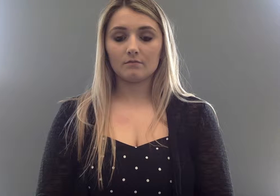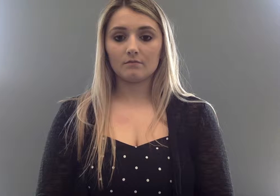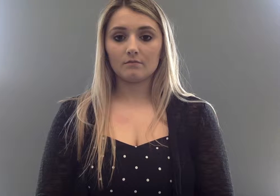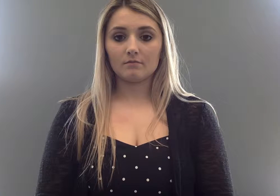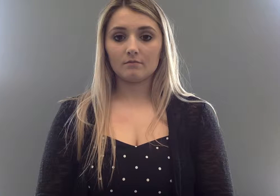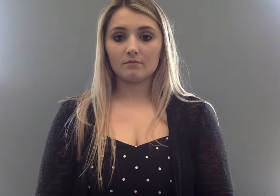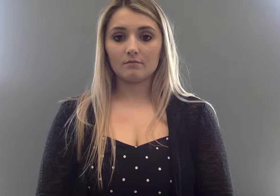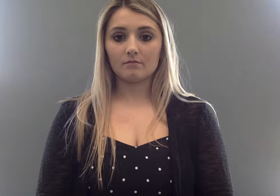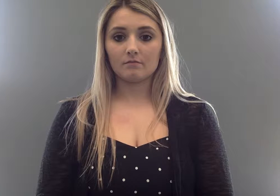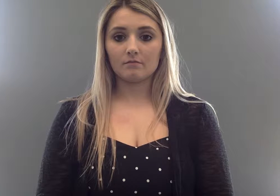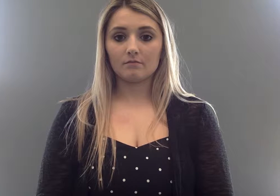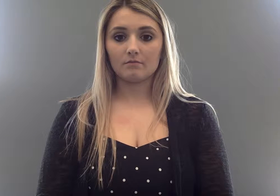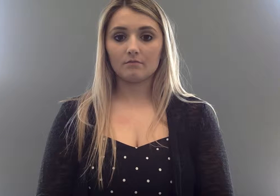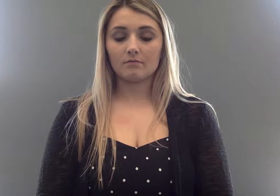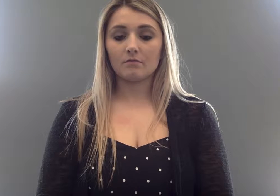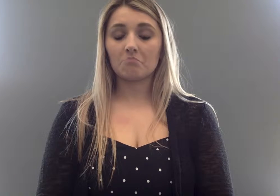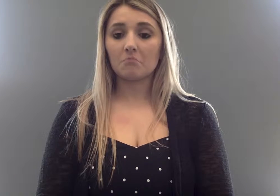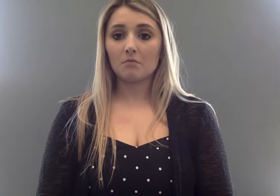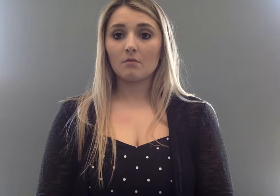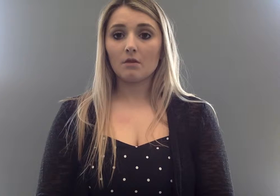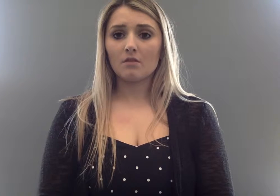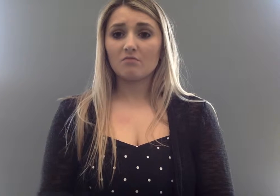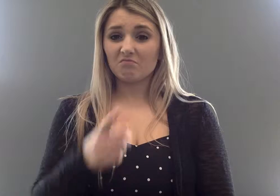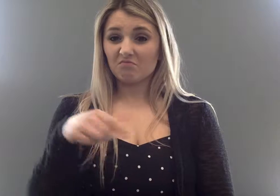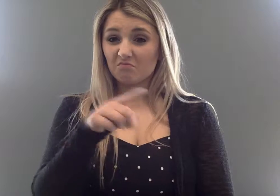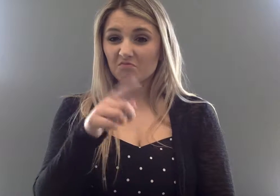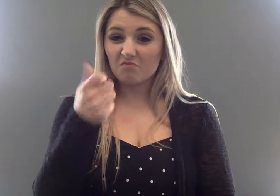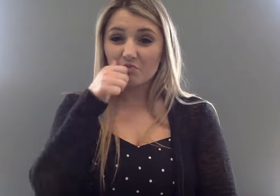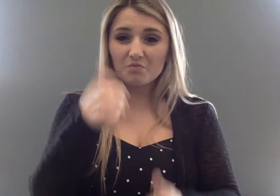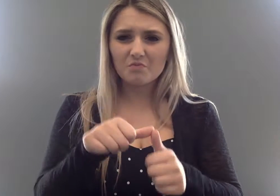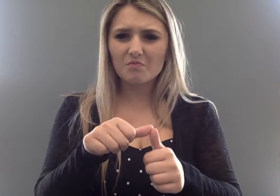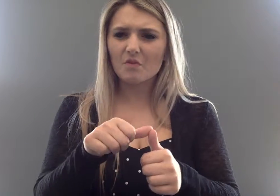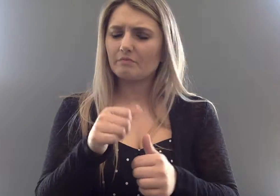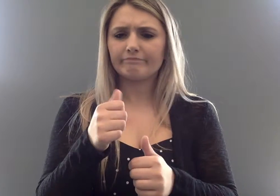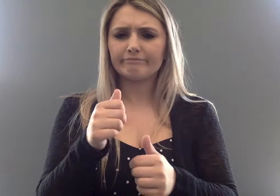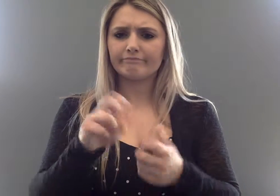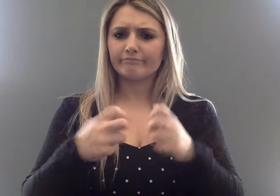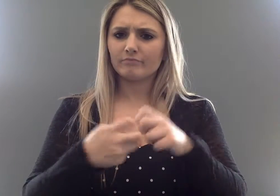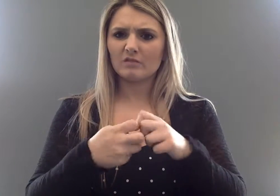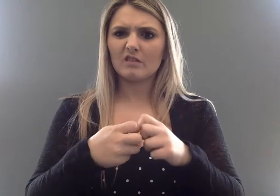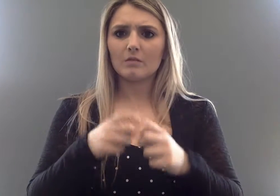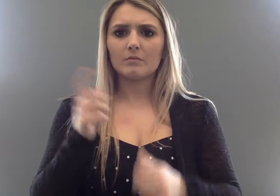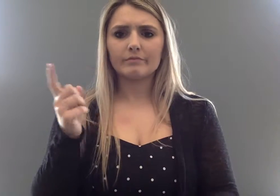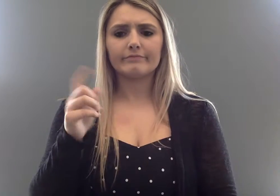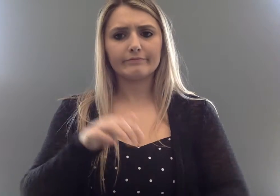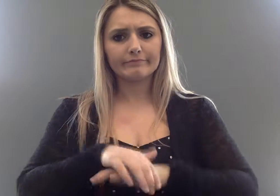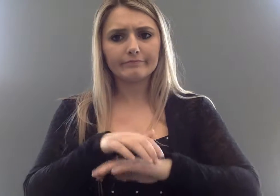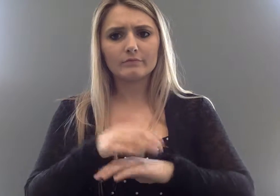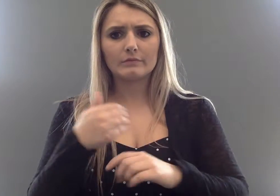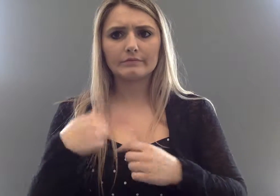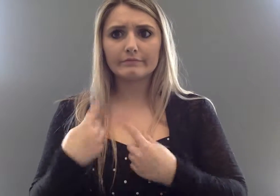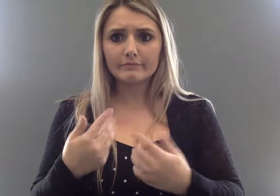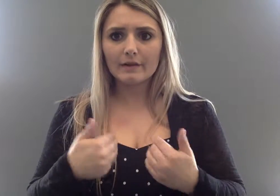Okay, does anyone remember a problem that Great Britain was having in the war? They had 2 major problems.